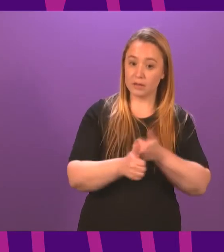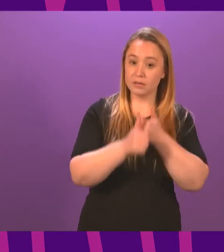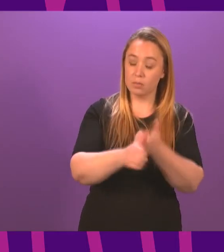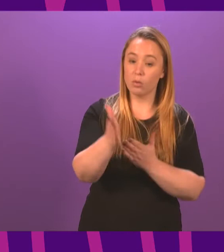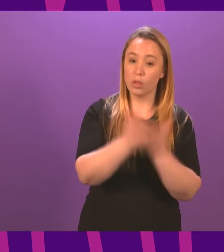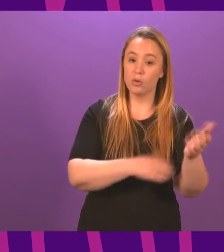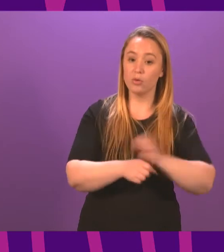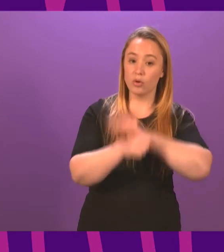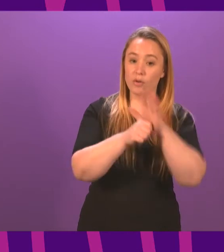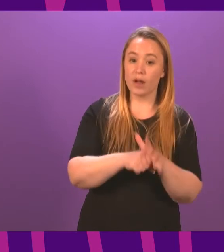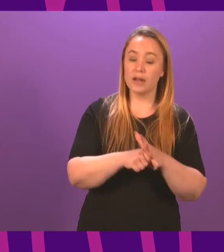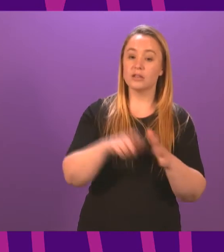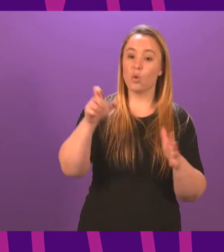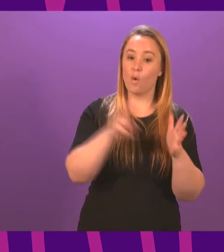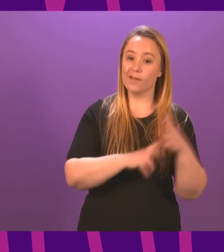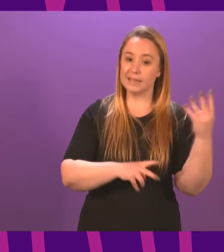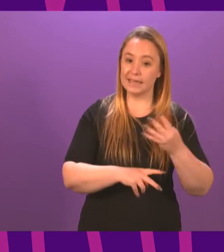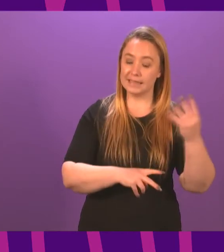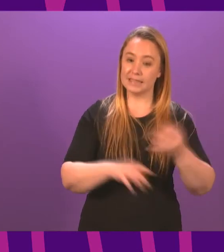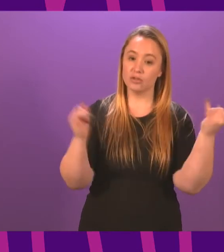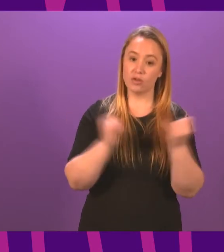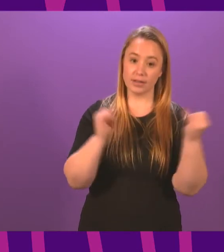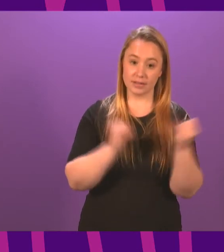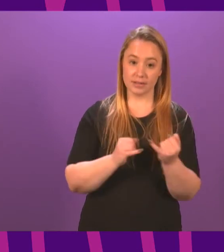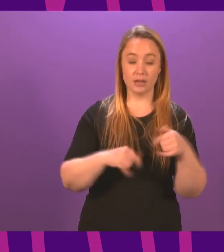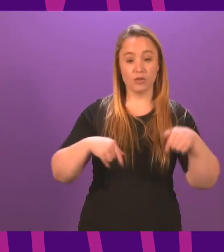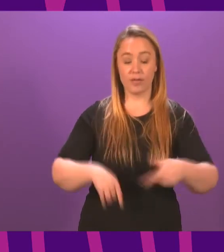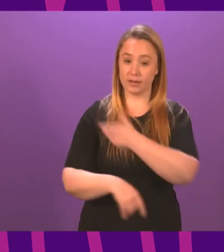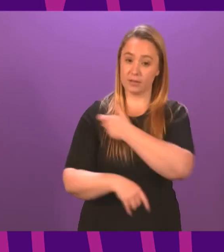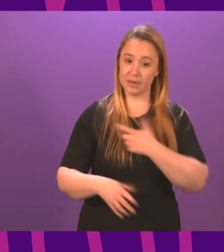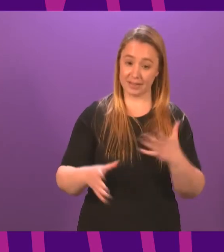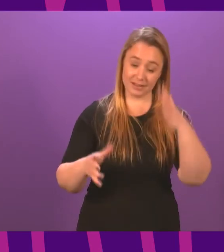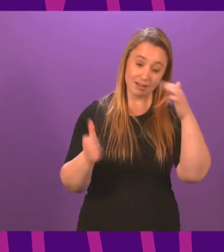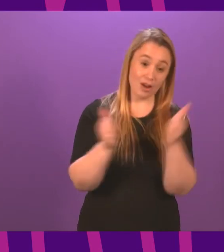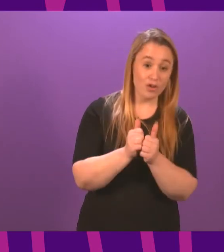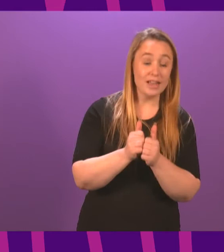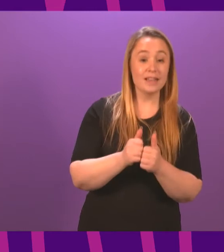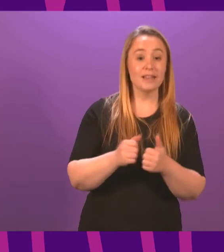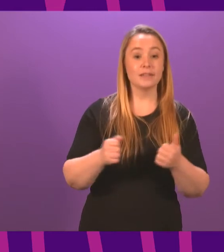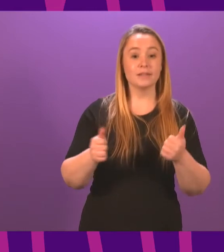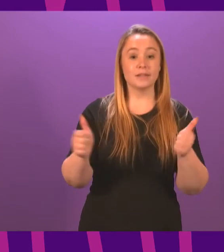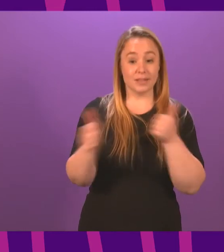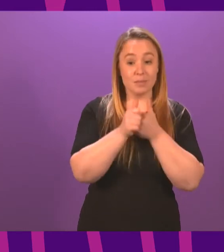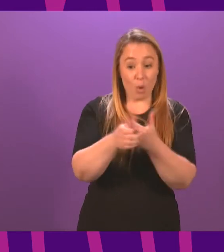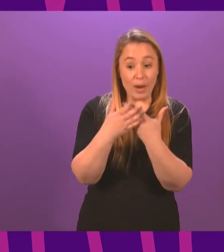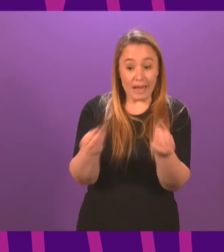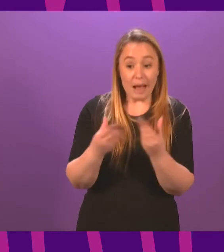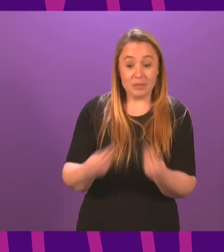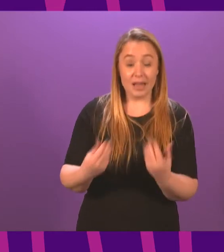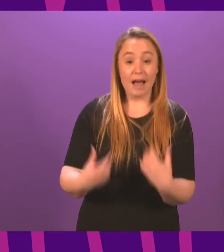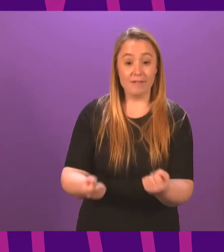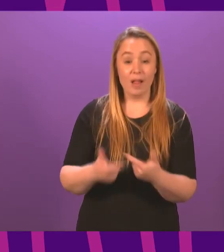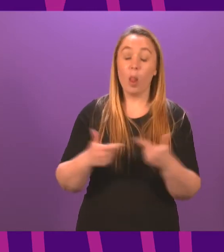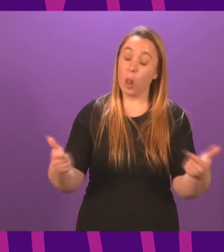of the COVID-19 crisis. If we agree as a committee there are gaps in support, and I'm sure there are many, many gaps